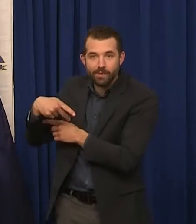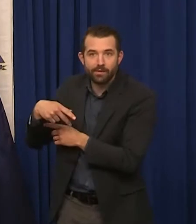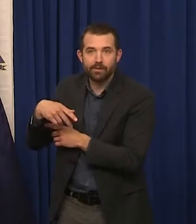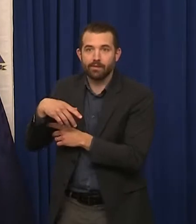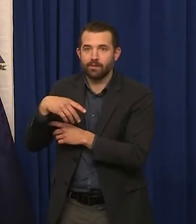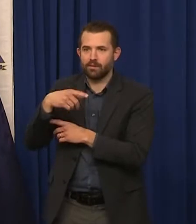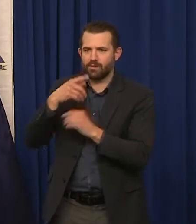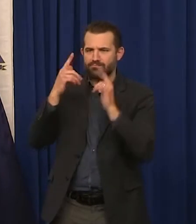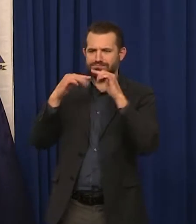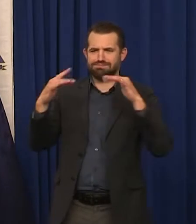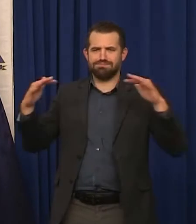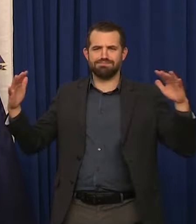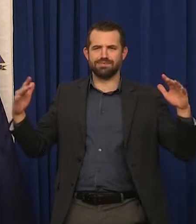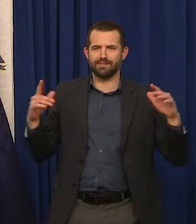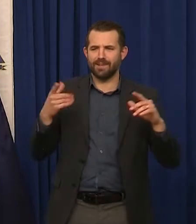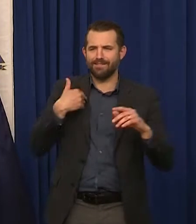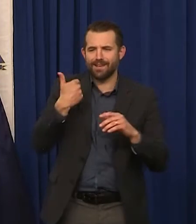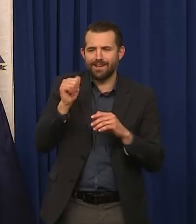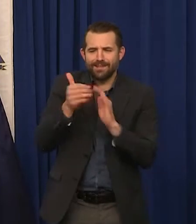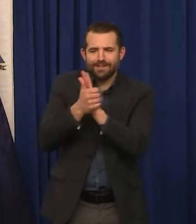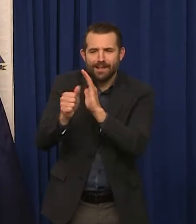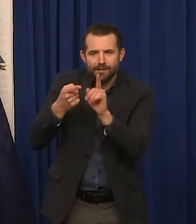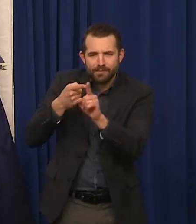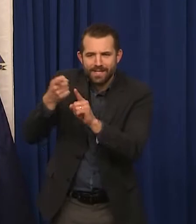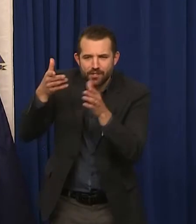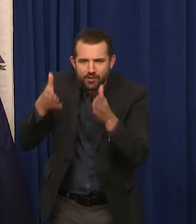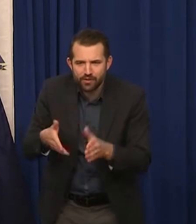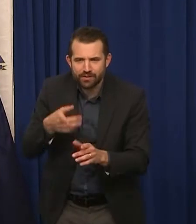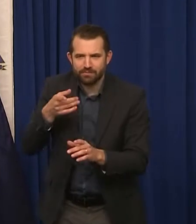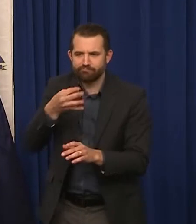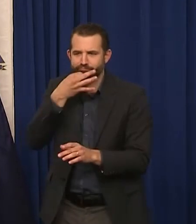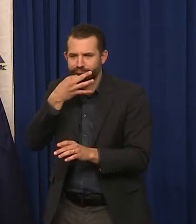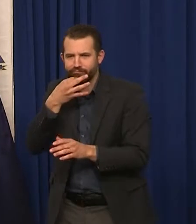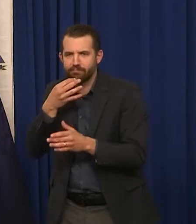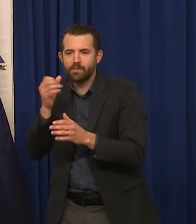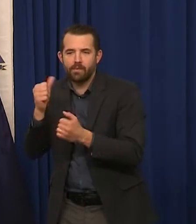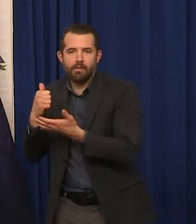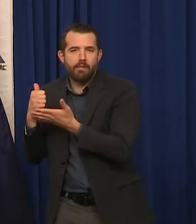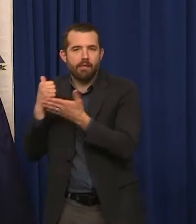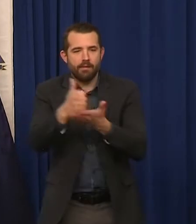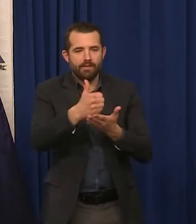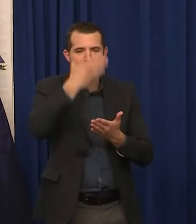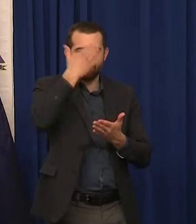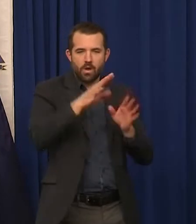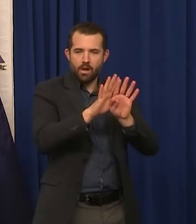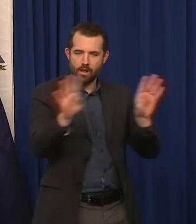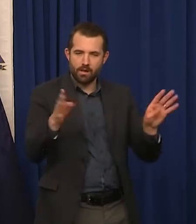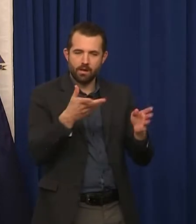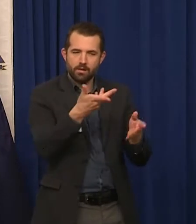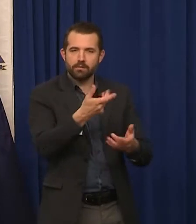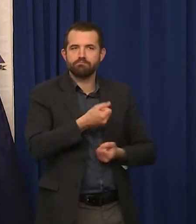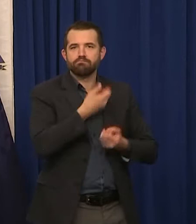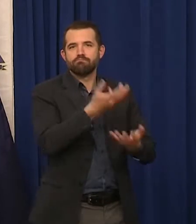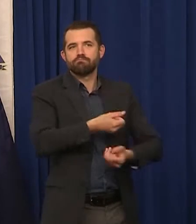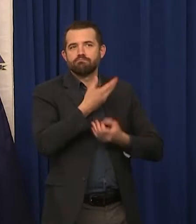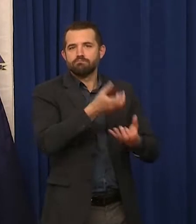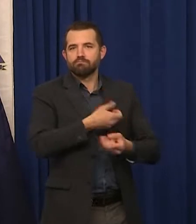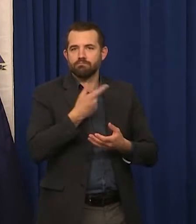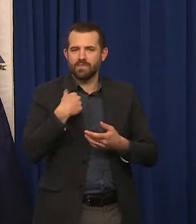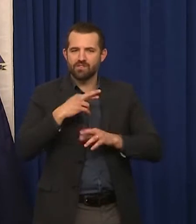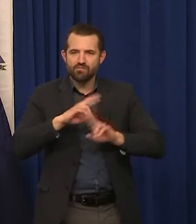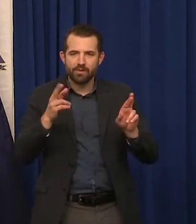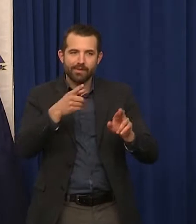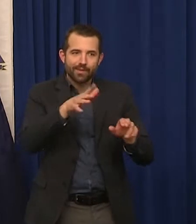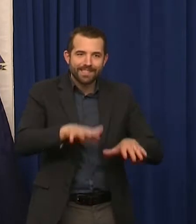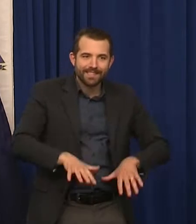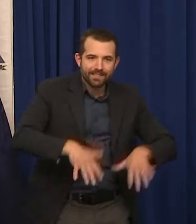skilled professionals who can help frontline workers contend with the anxiety, stress, or grief that